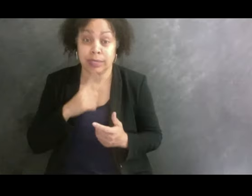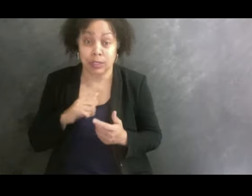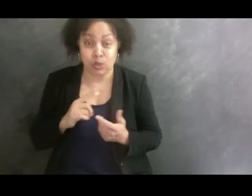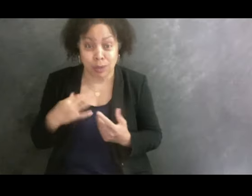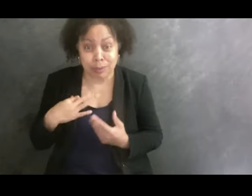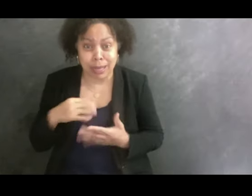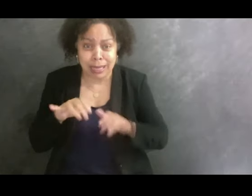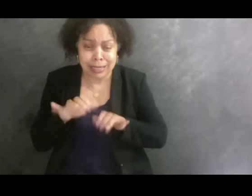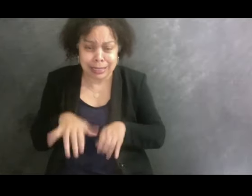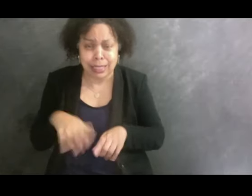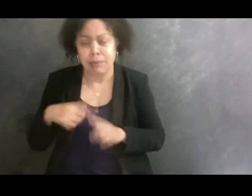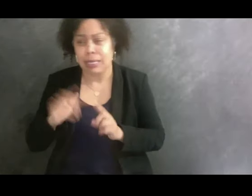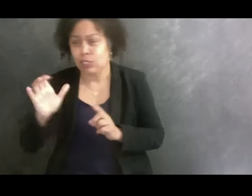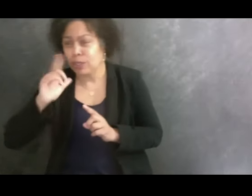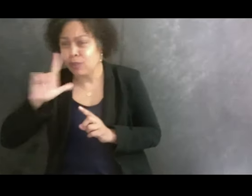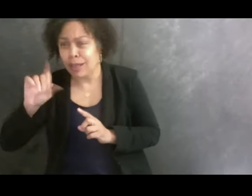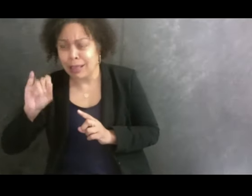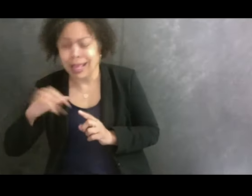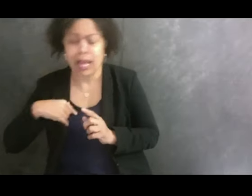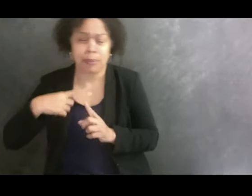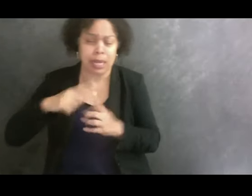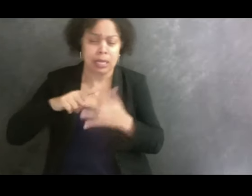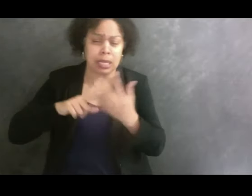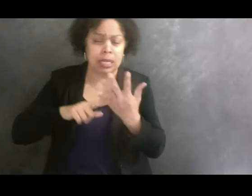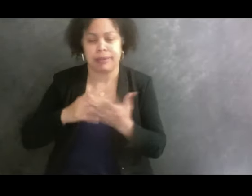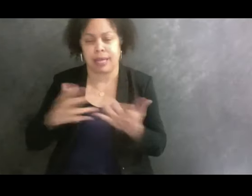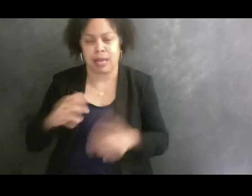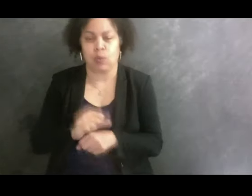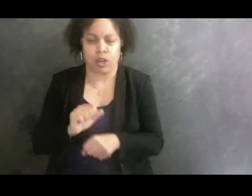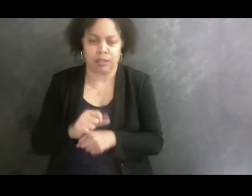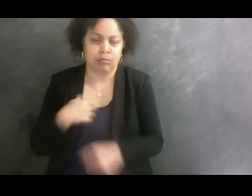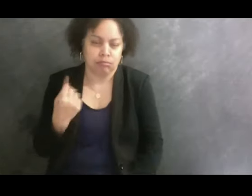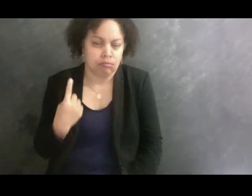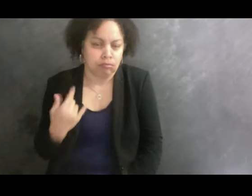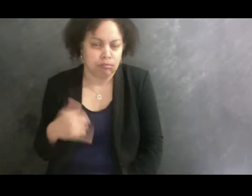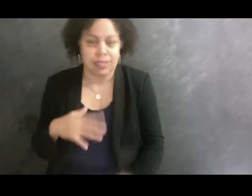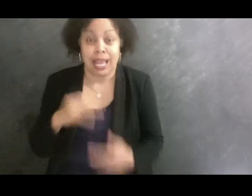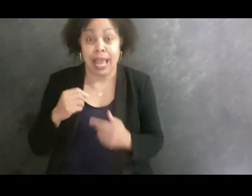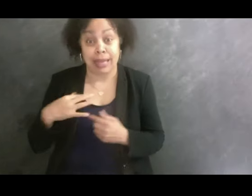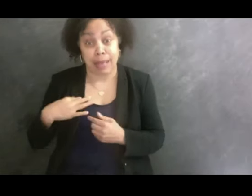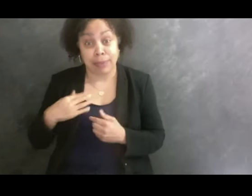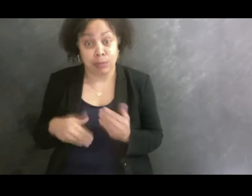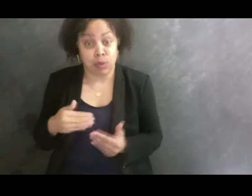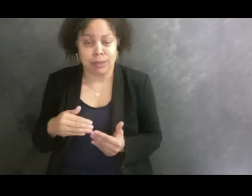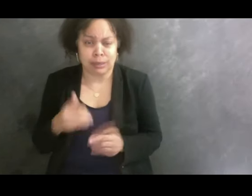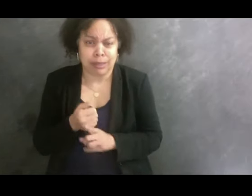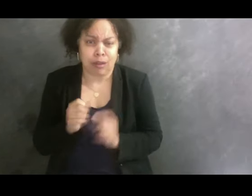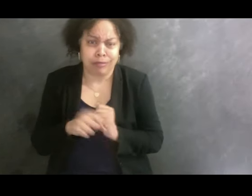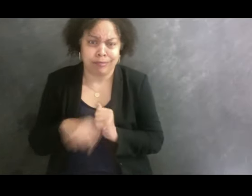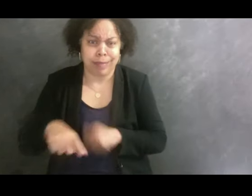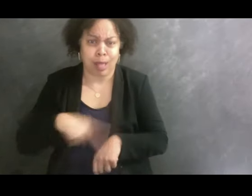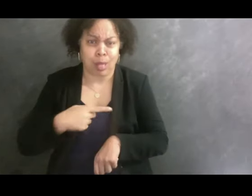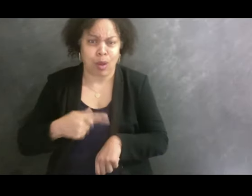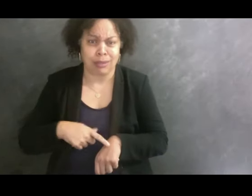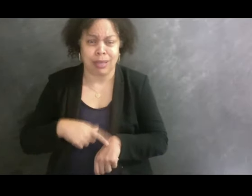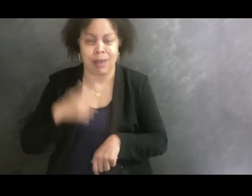putting together a grant application. We know that the grant application cycle is very long. It's because we're a national open call process